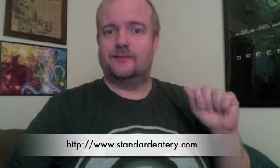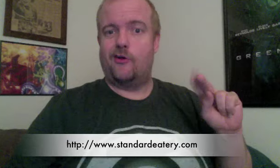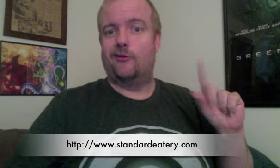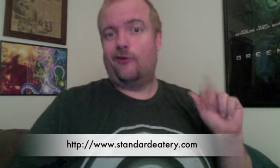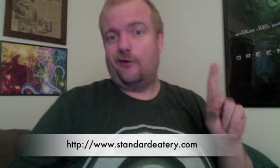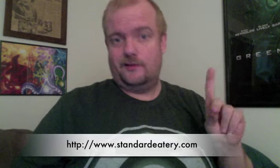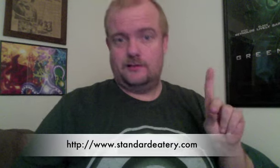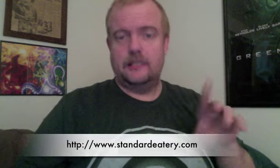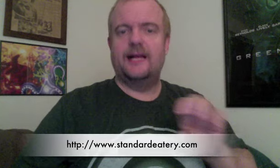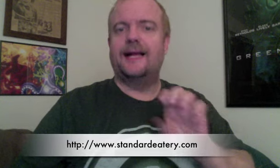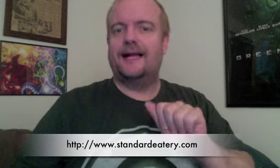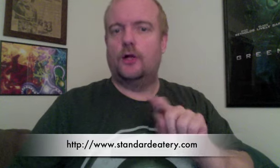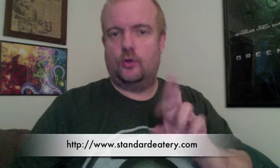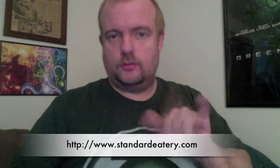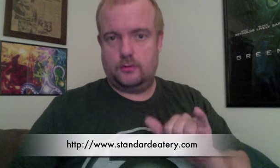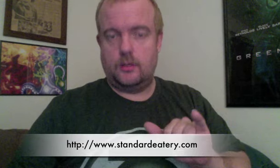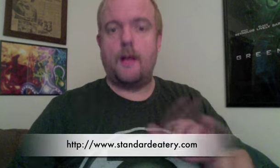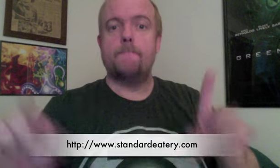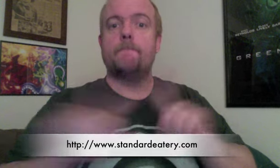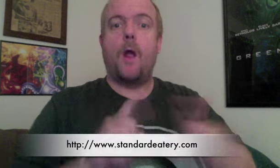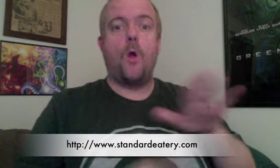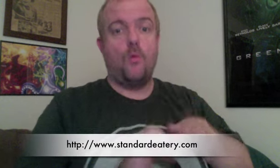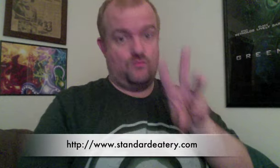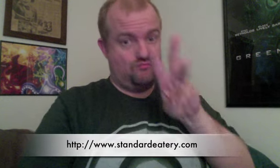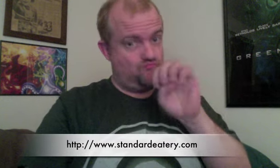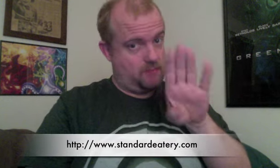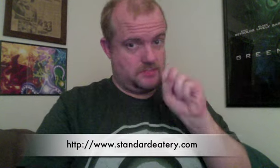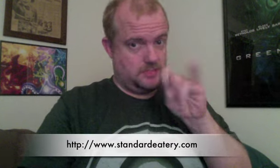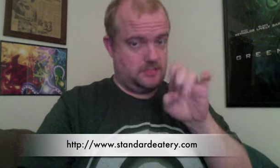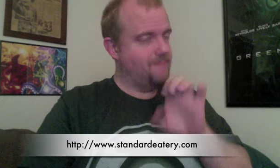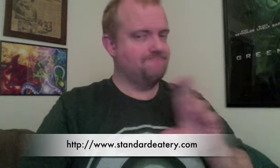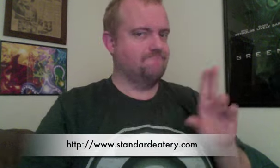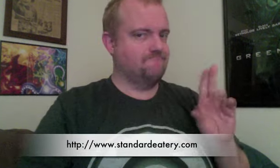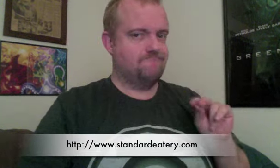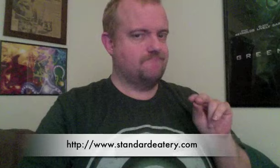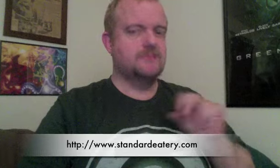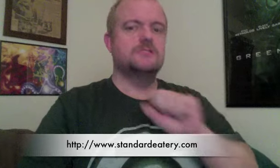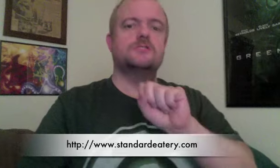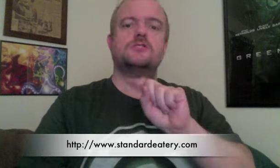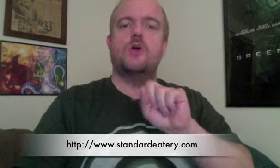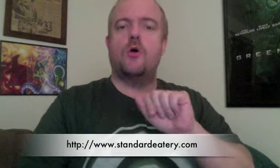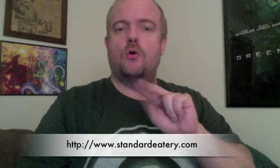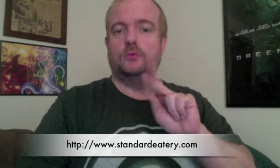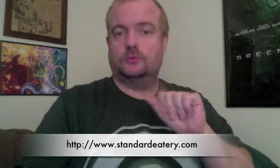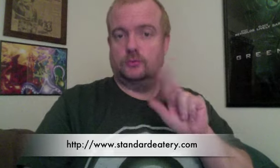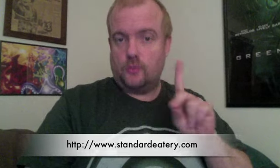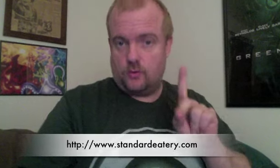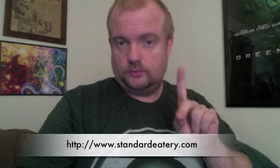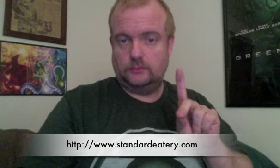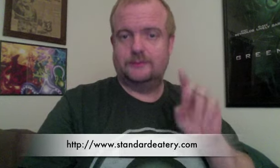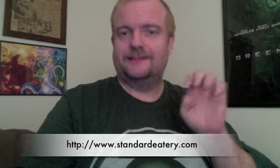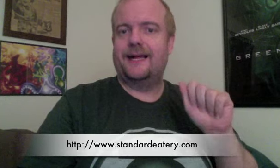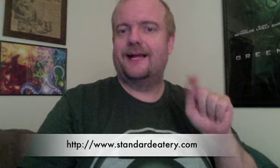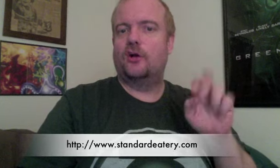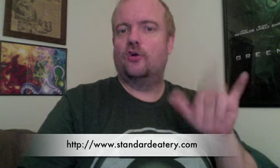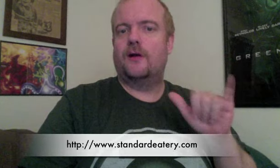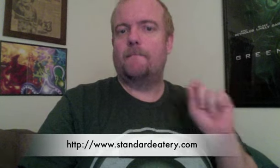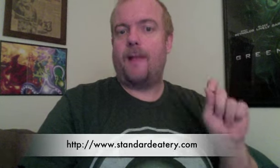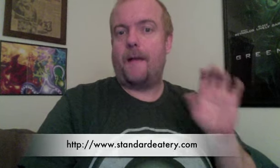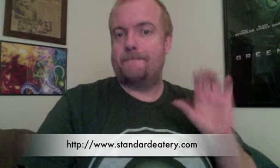this distinctive lapel pin to wear with pride. The briefing pack is a $79 value. Today, it's also free. Just